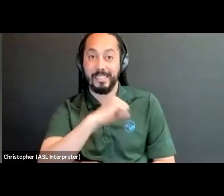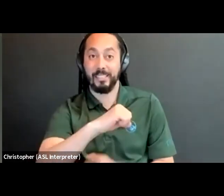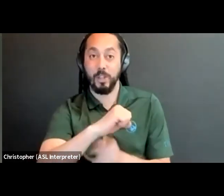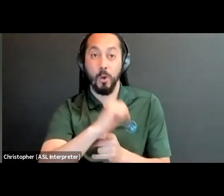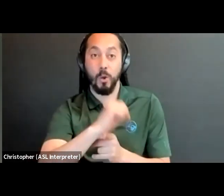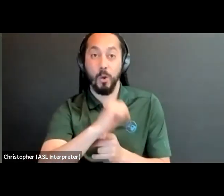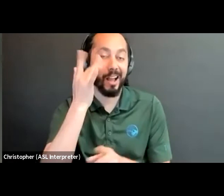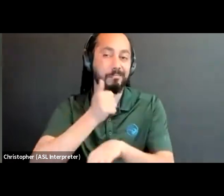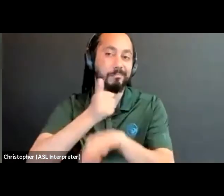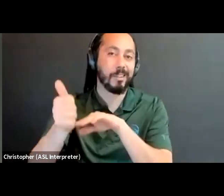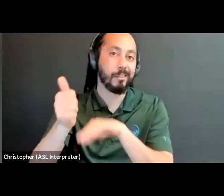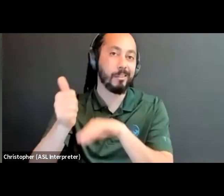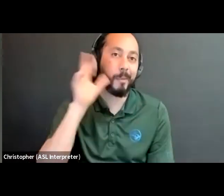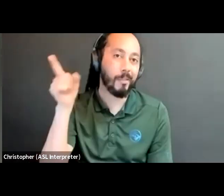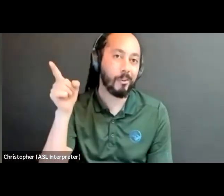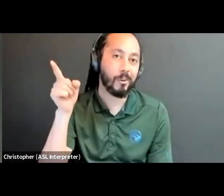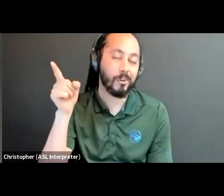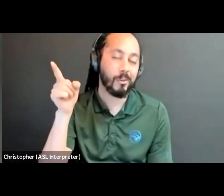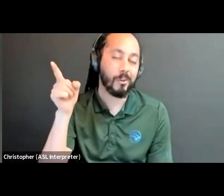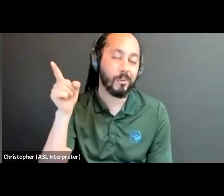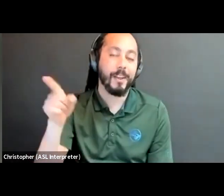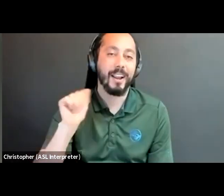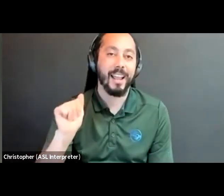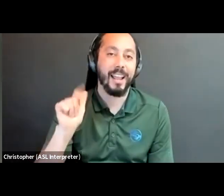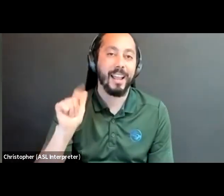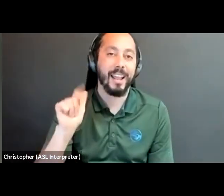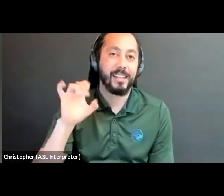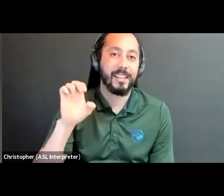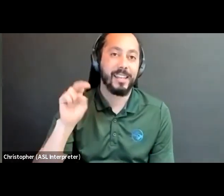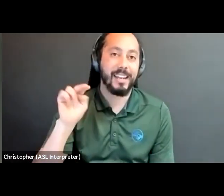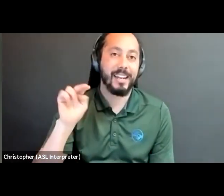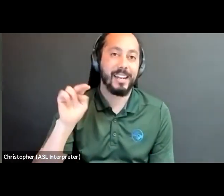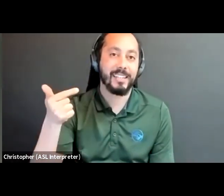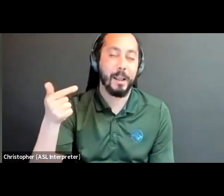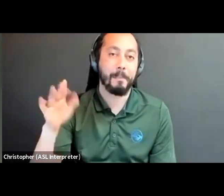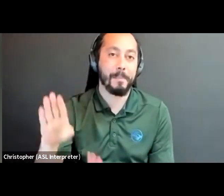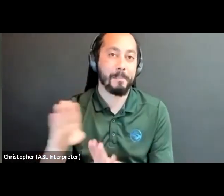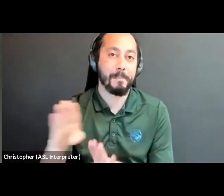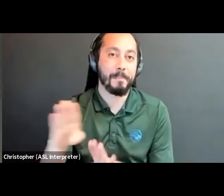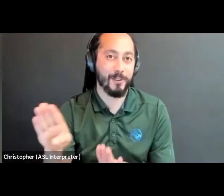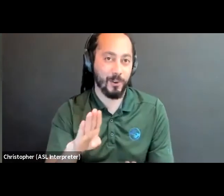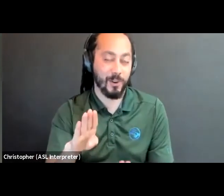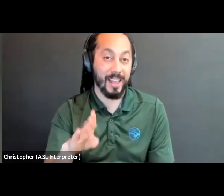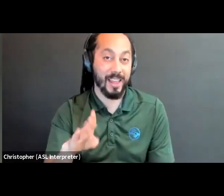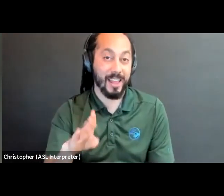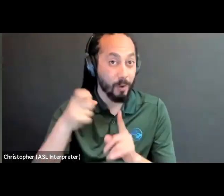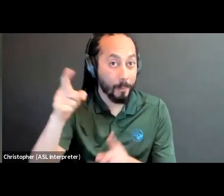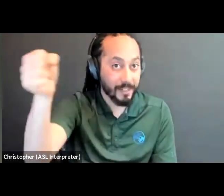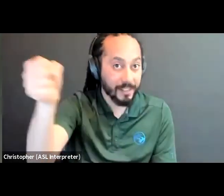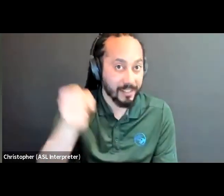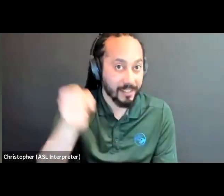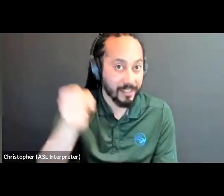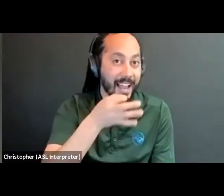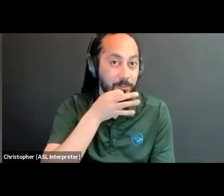mother's alienating behavior. And that what's really influenced the judge in this decision. And the